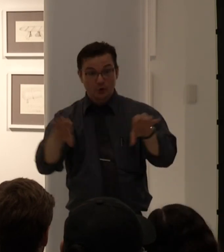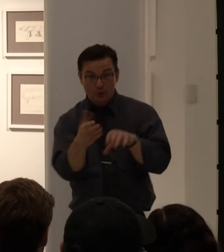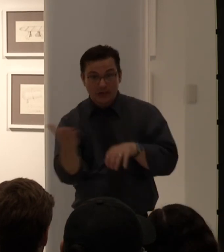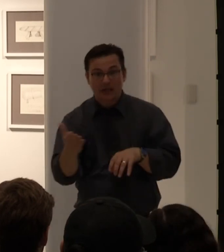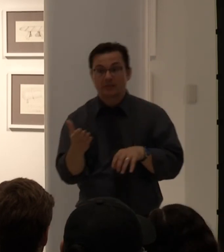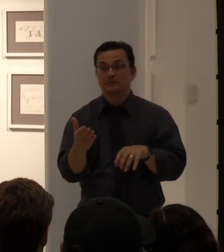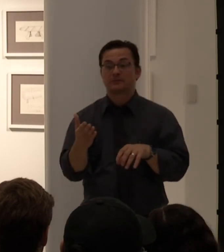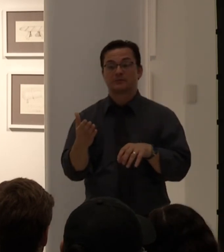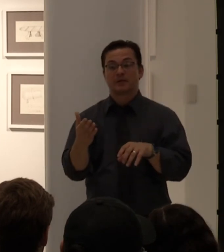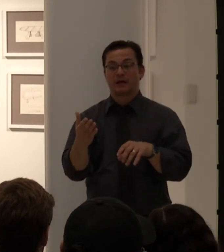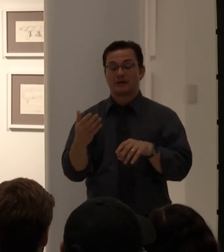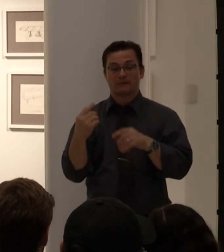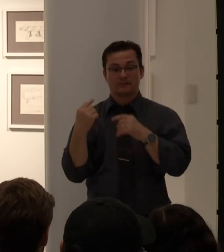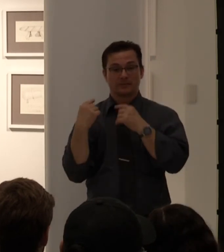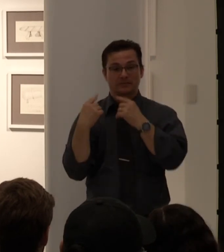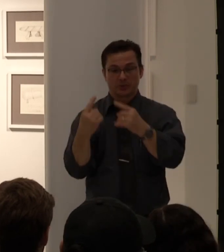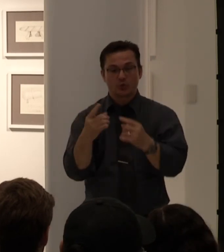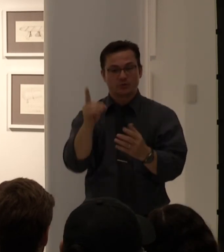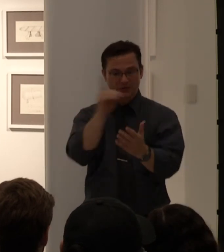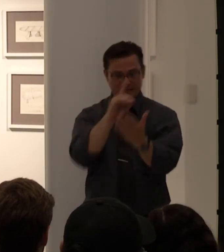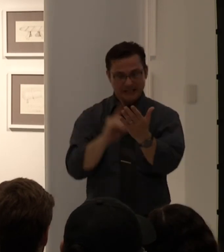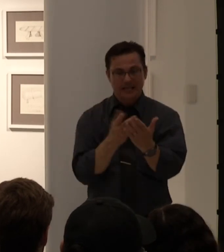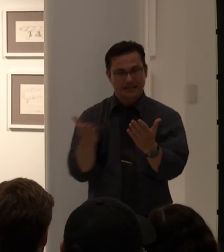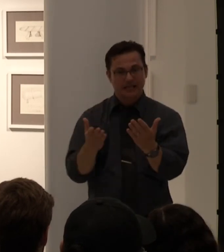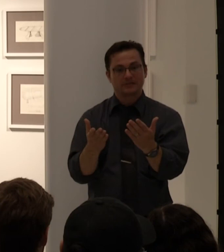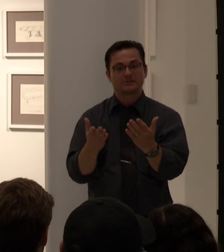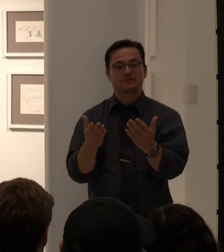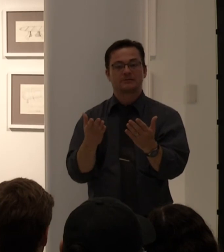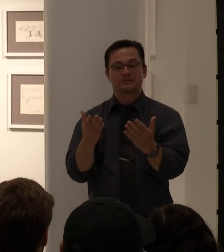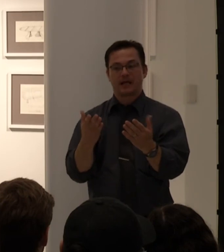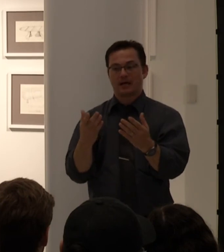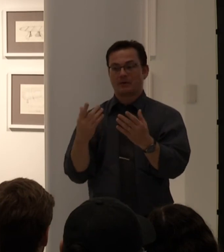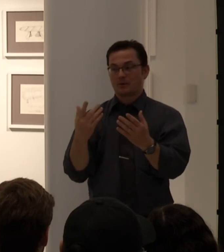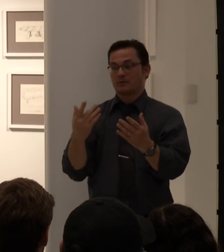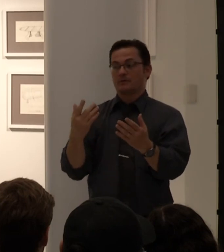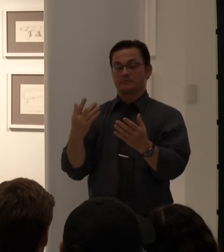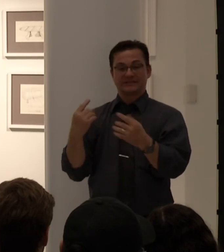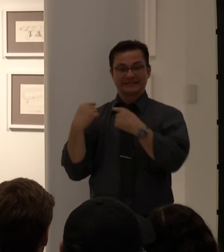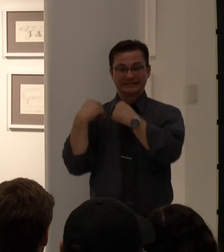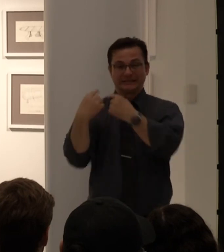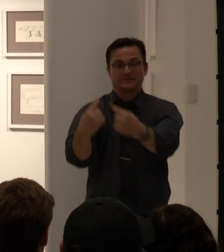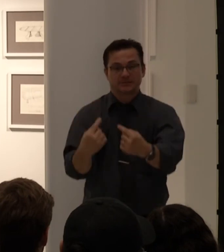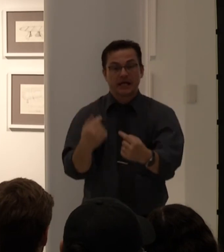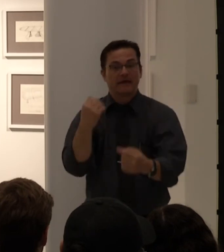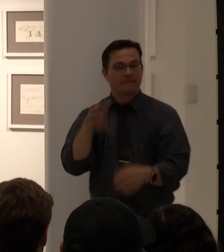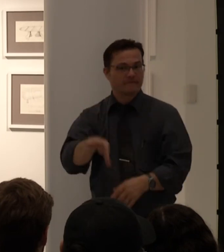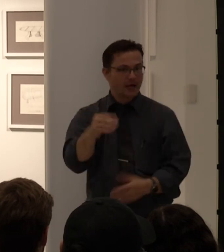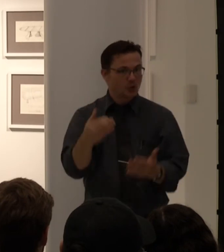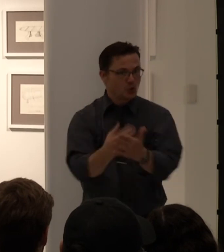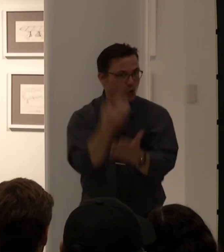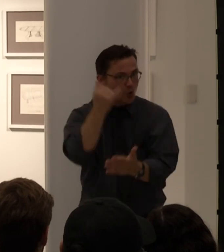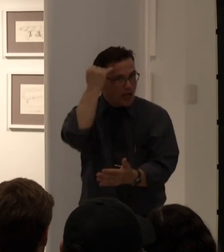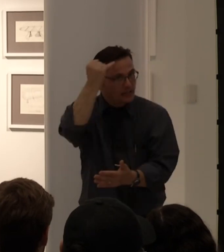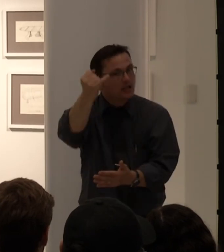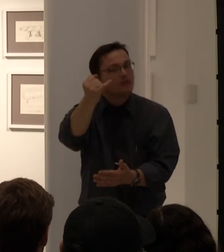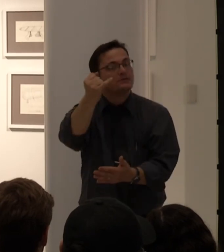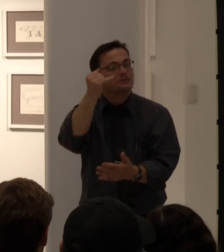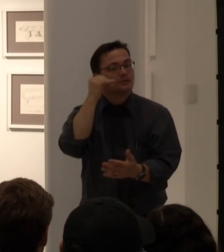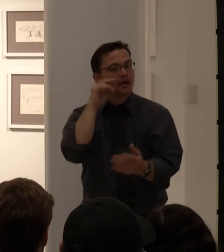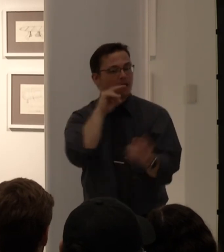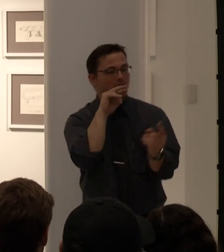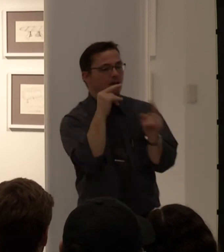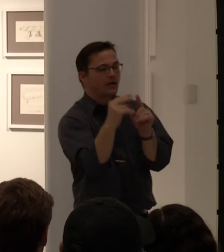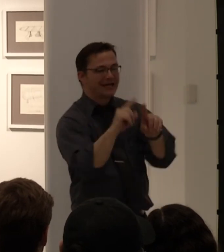been around, you're going to design stuff that's been around. If you can find new ideas and so forth and look at it in a different